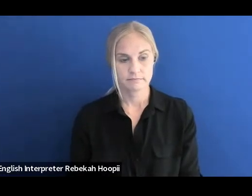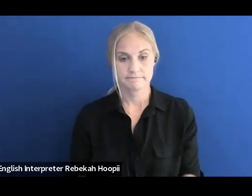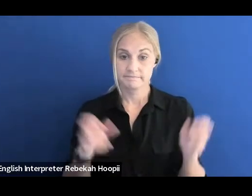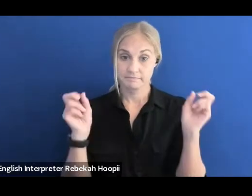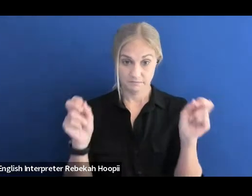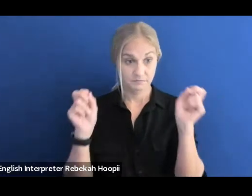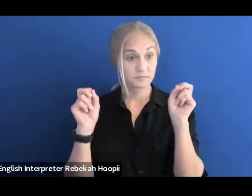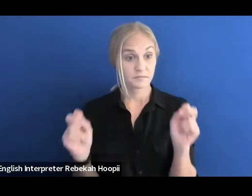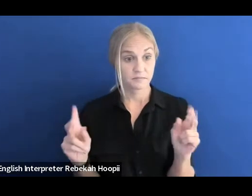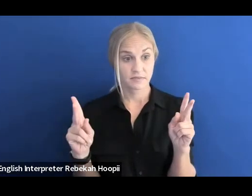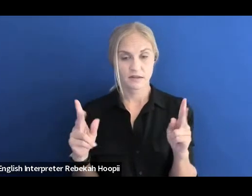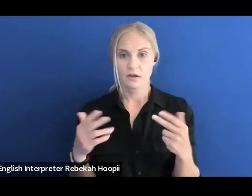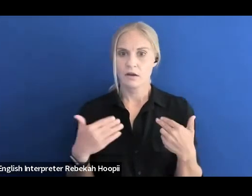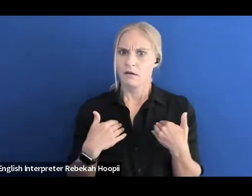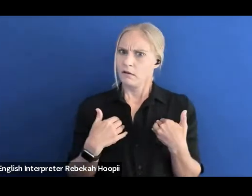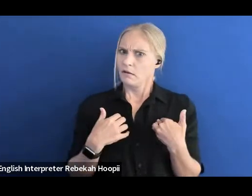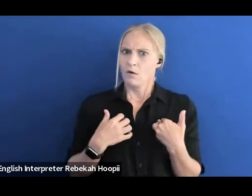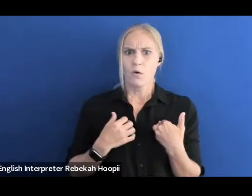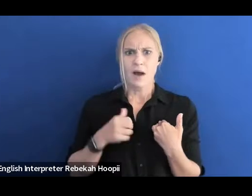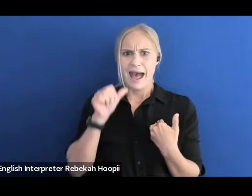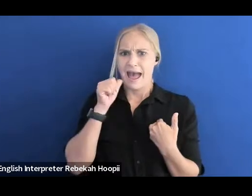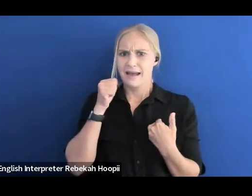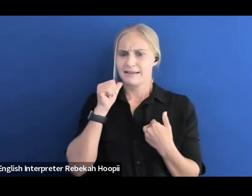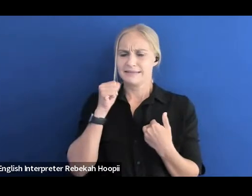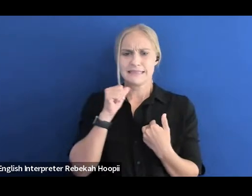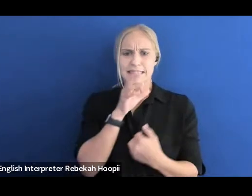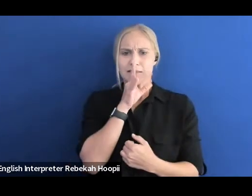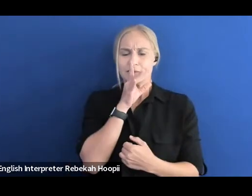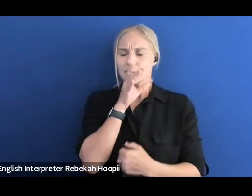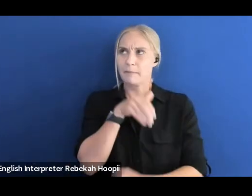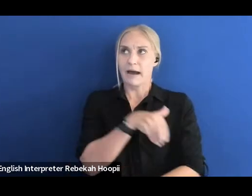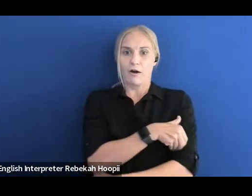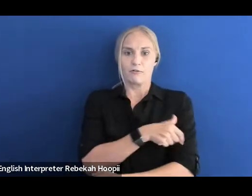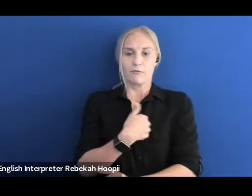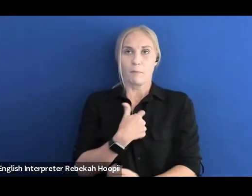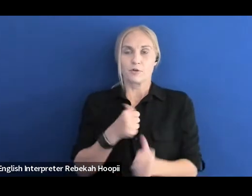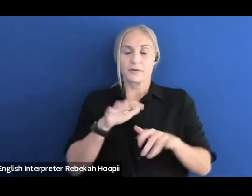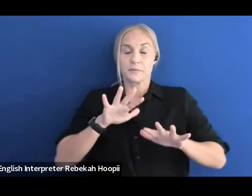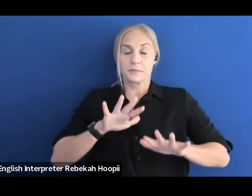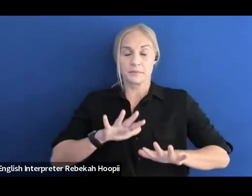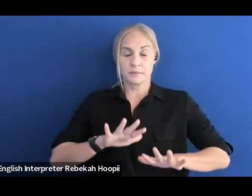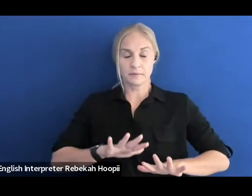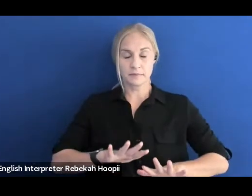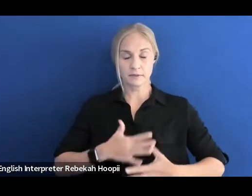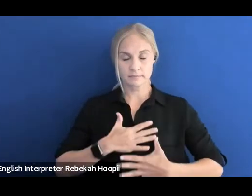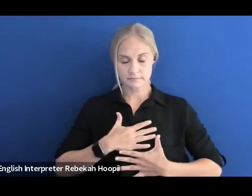Okay, that was really powerful. I'm trying to calm down after that.